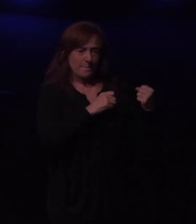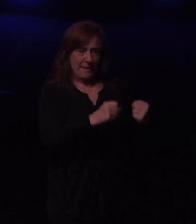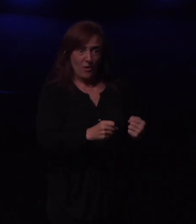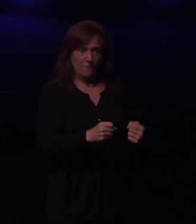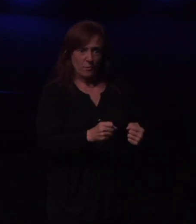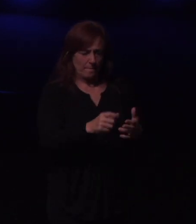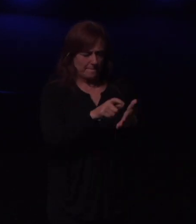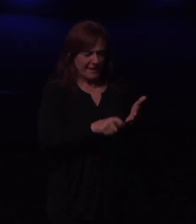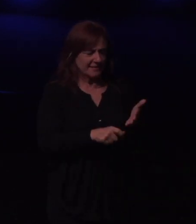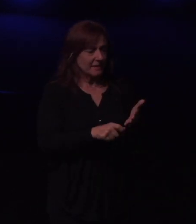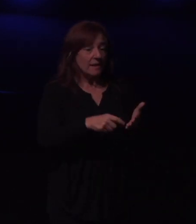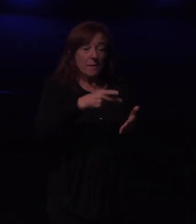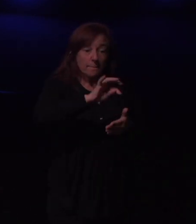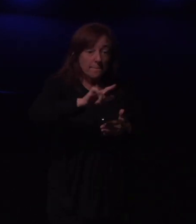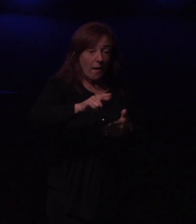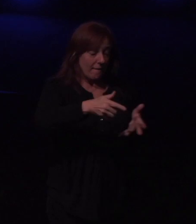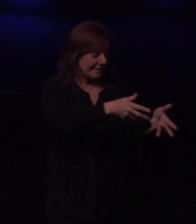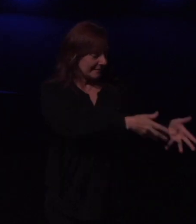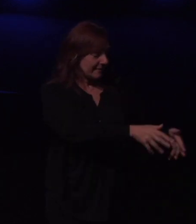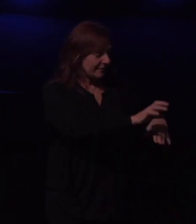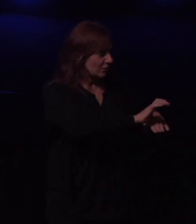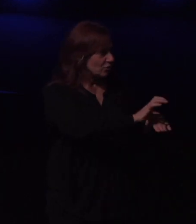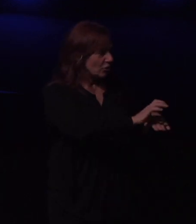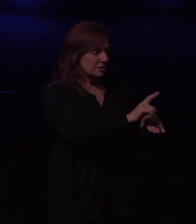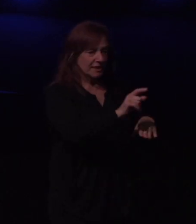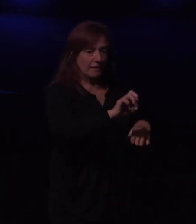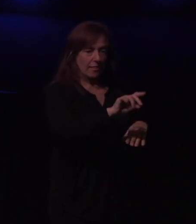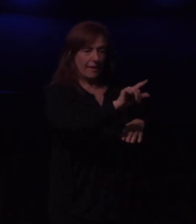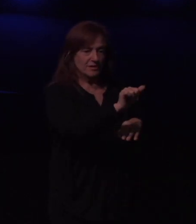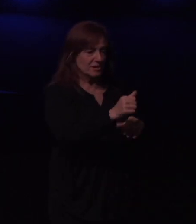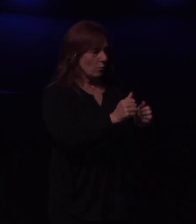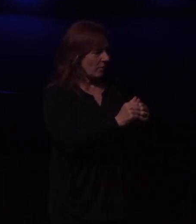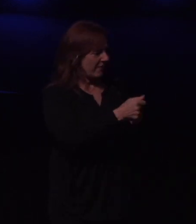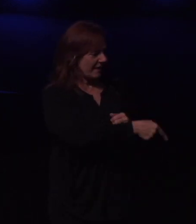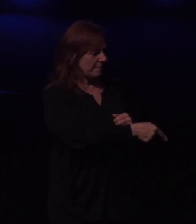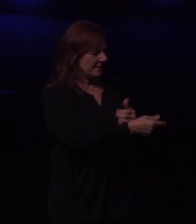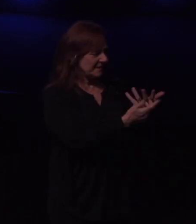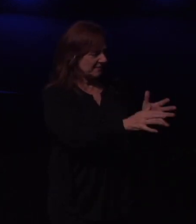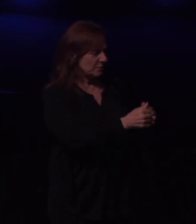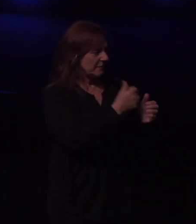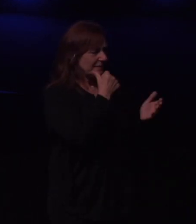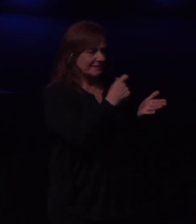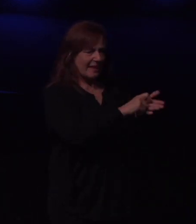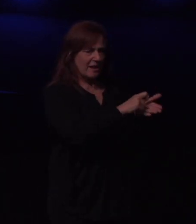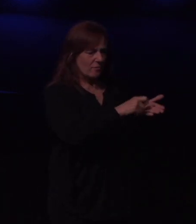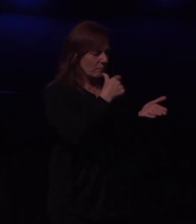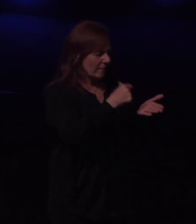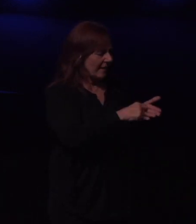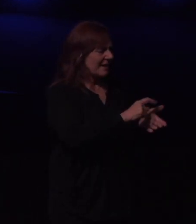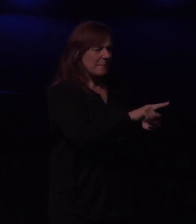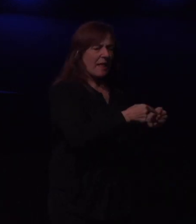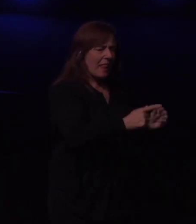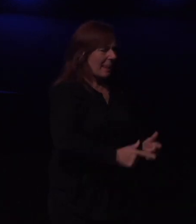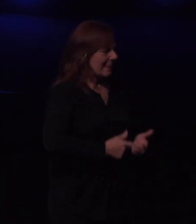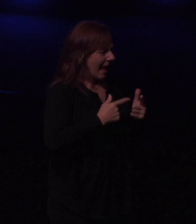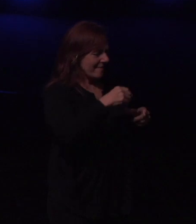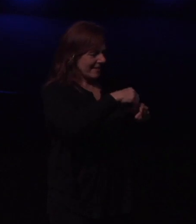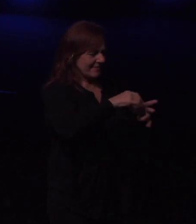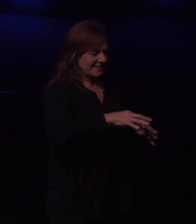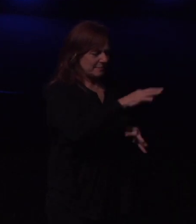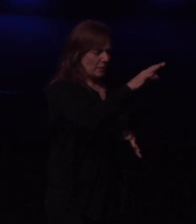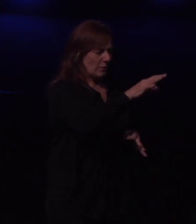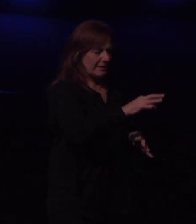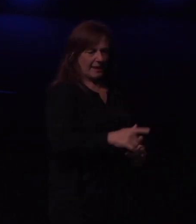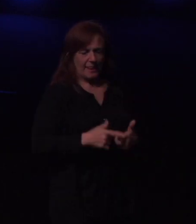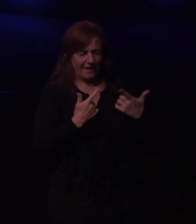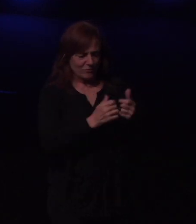what Paul is leaving the church in Galatia with as he's finishing his letter to them. And it's all about life in the Spirit and life